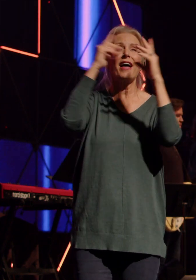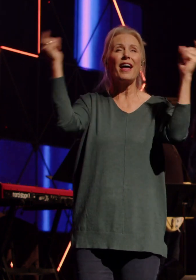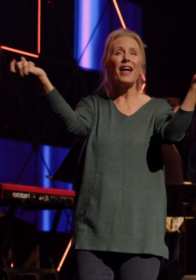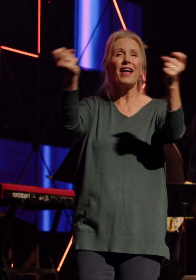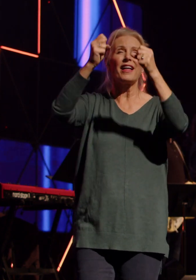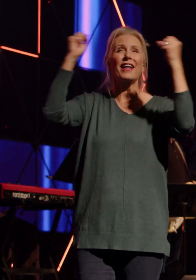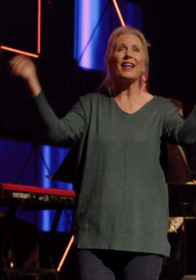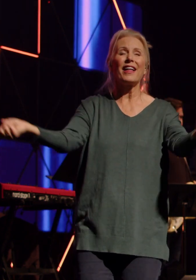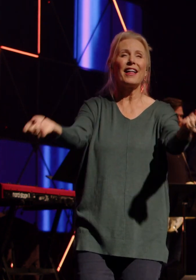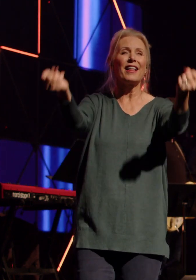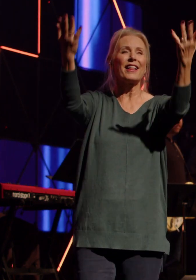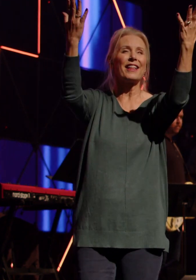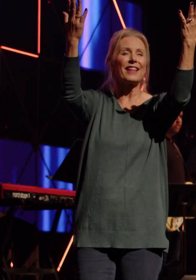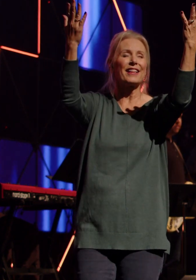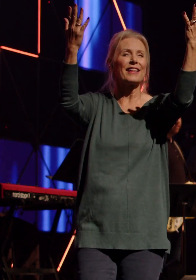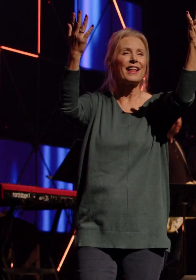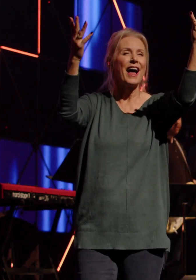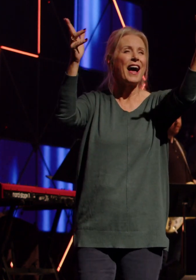hallelujah